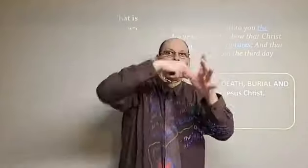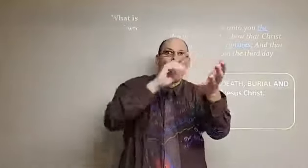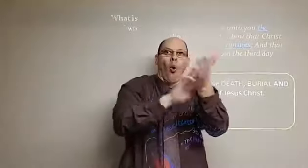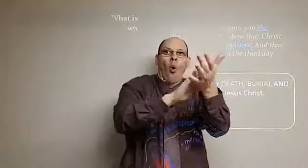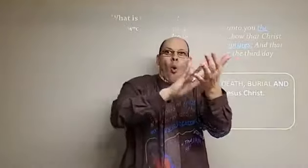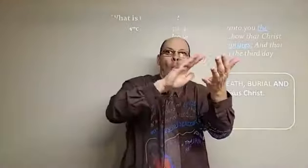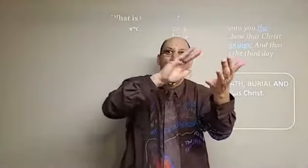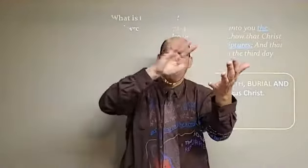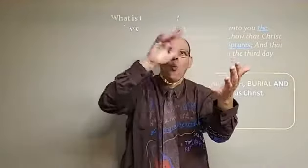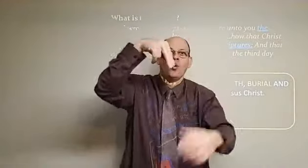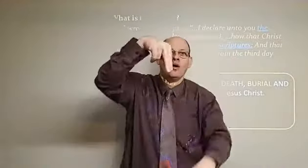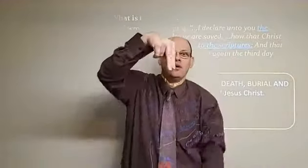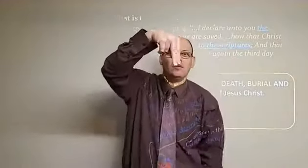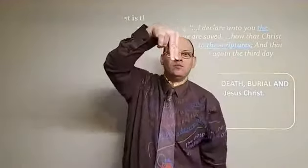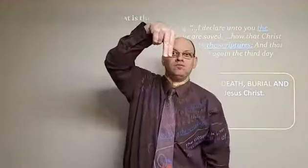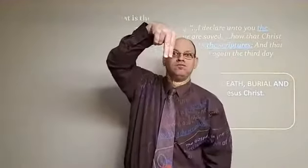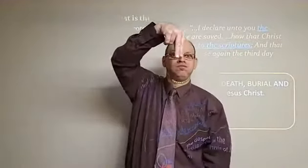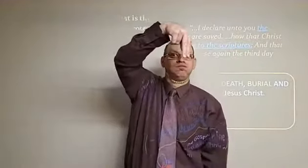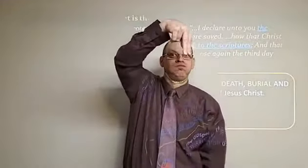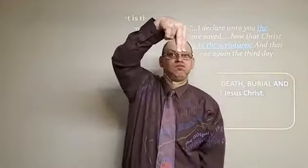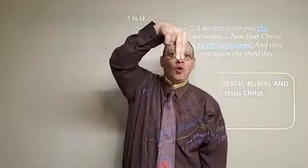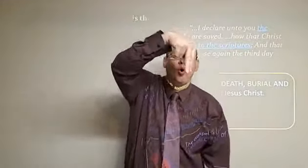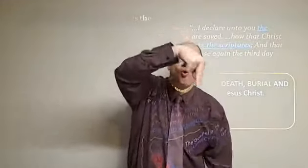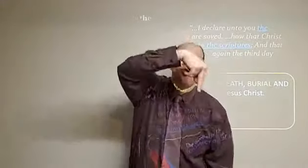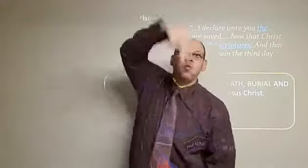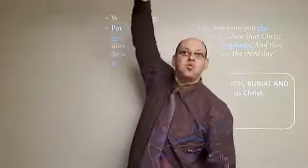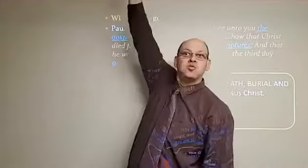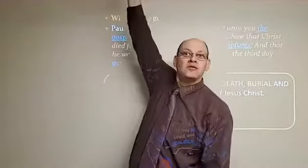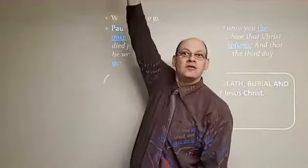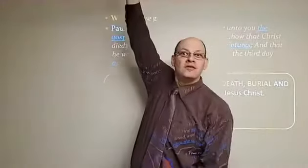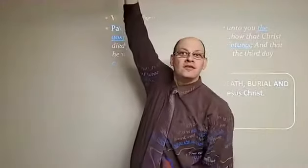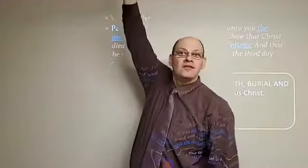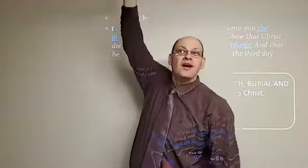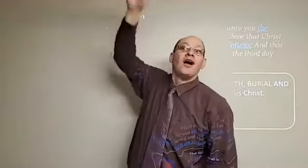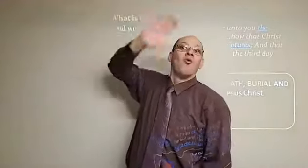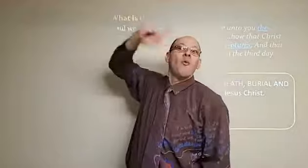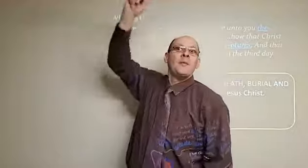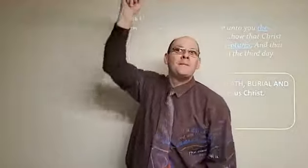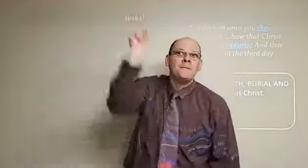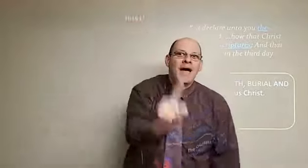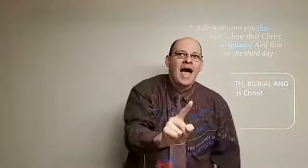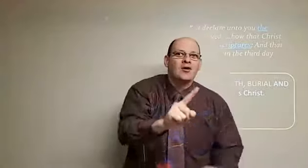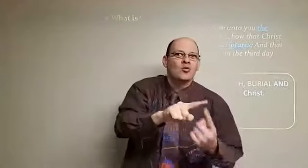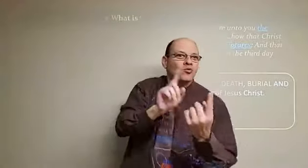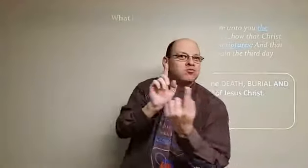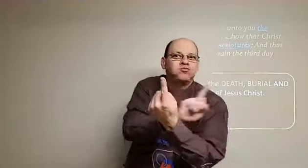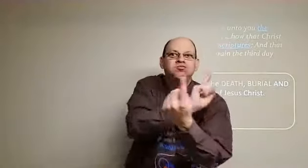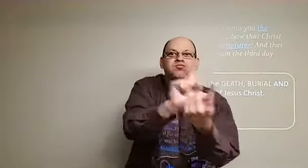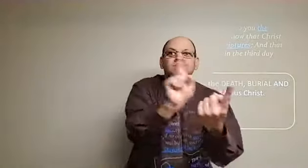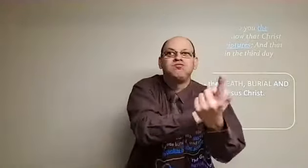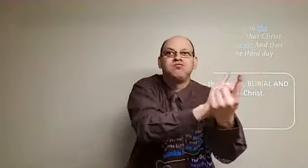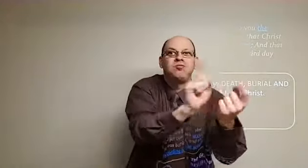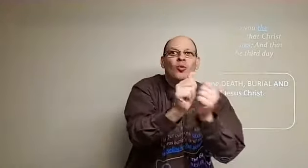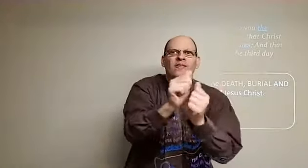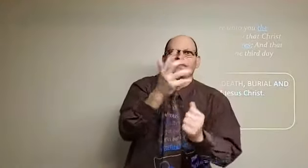the word came alive and he walked among us and he ascended and he's coming back he is going